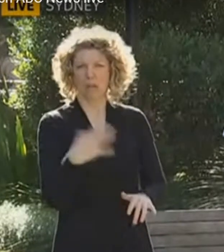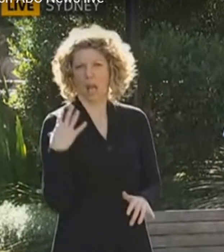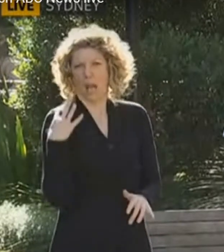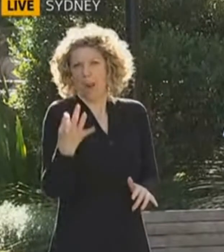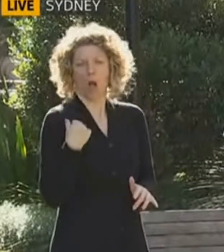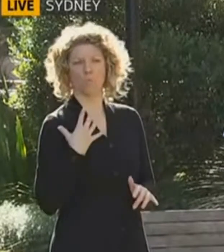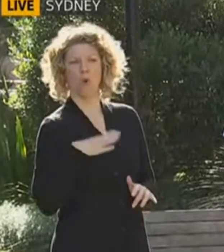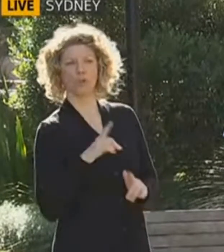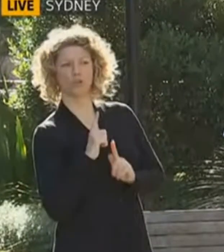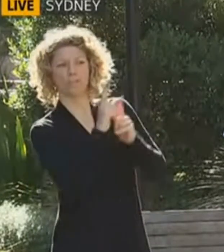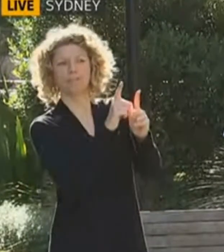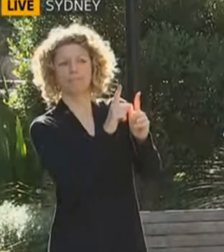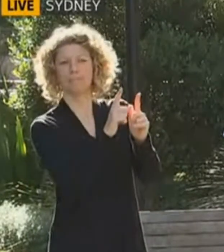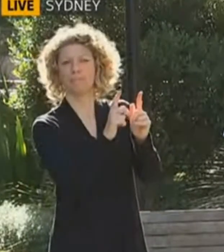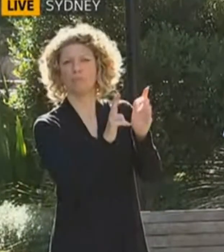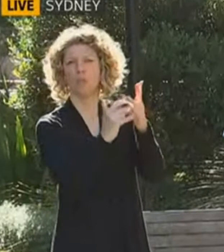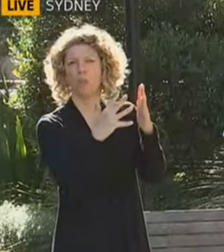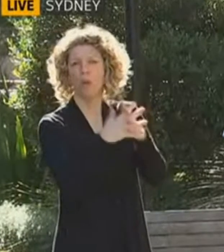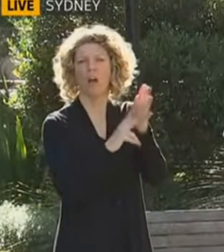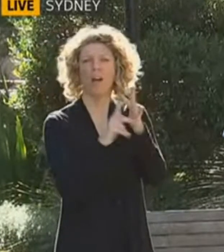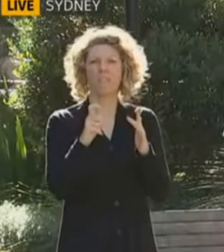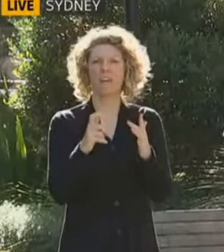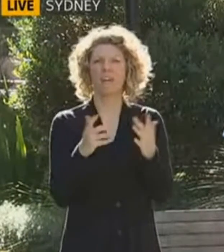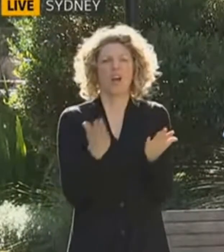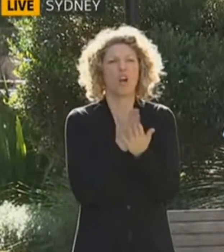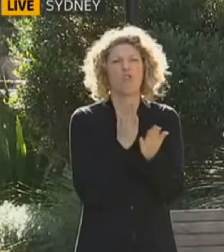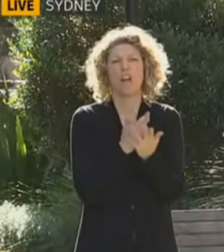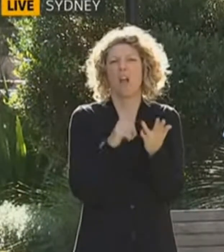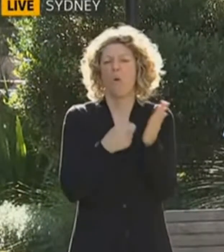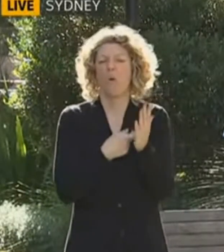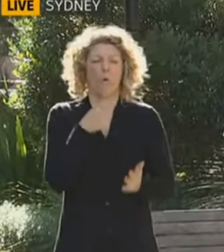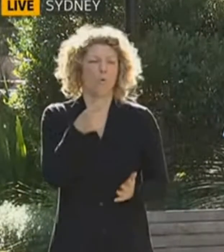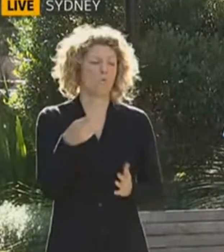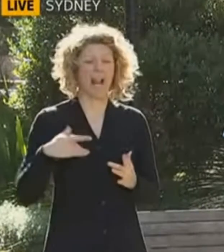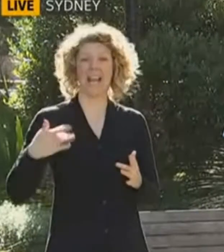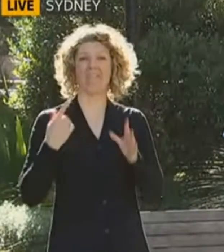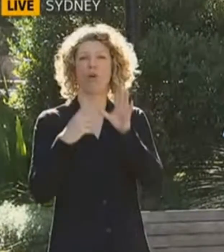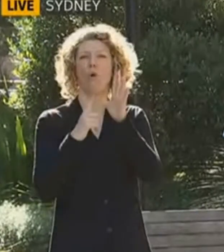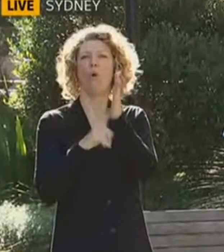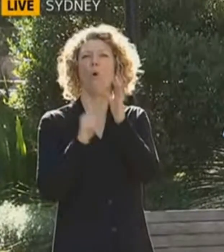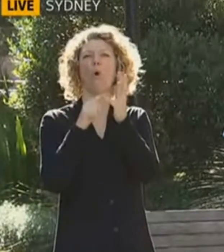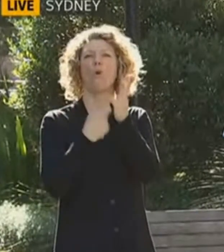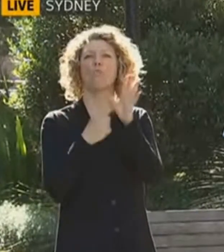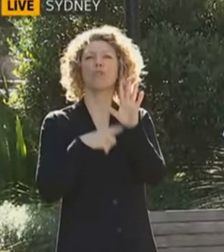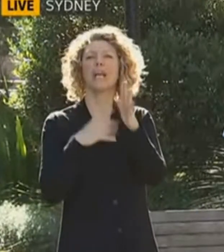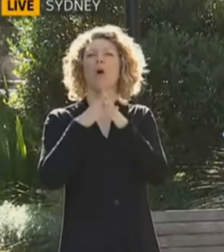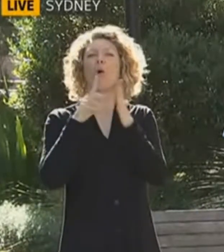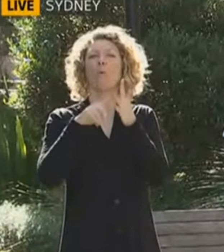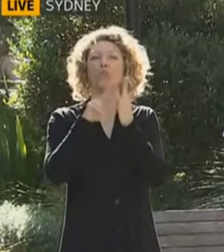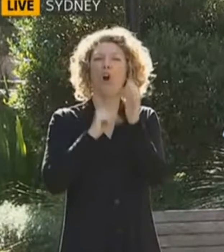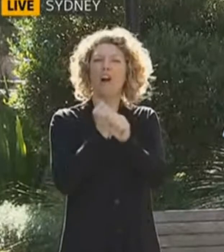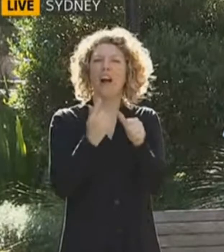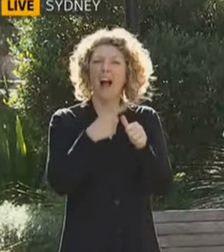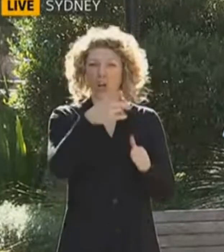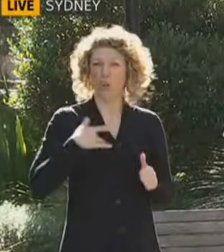needs to, if you live in Albury-Wodonga, it's one community, and you might have the need for a business reason or a work reason or a